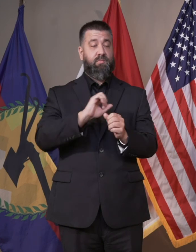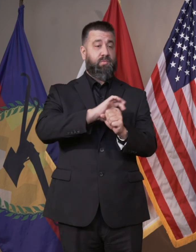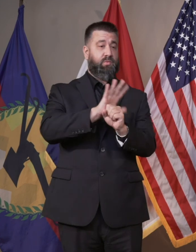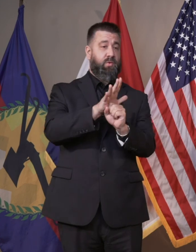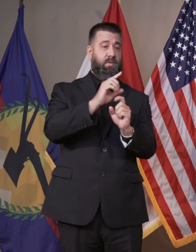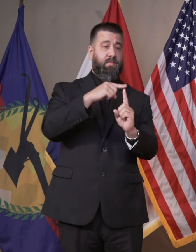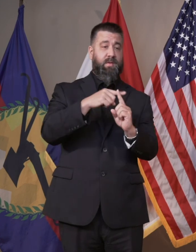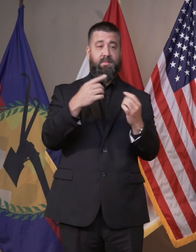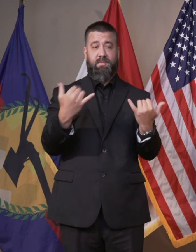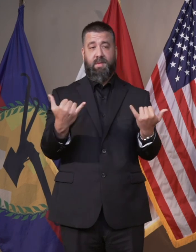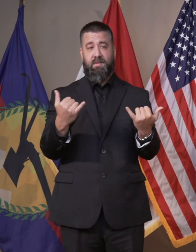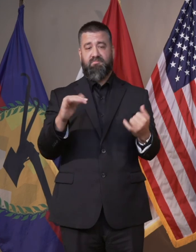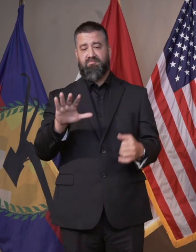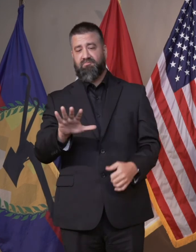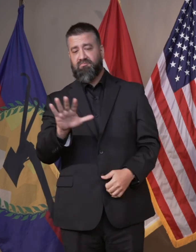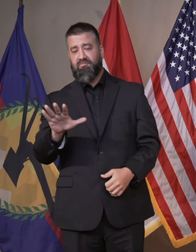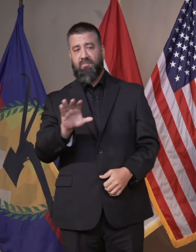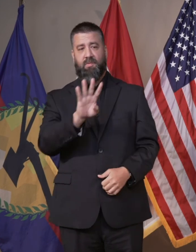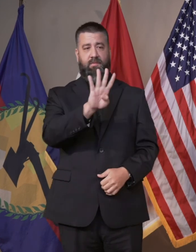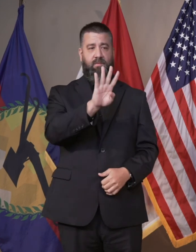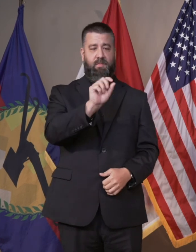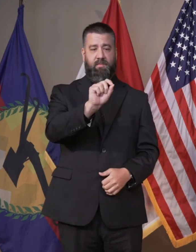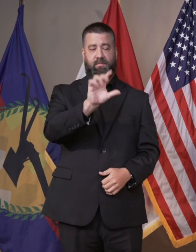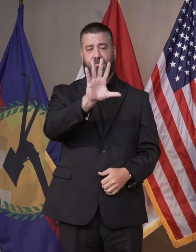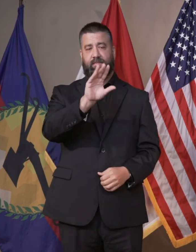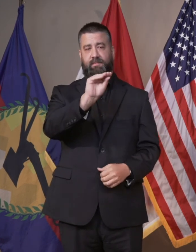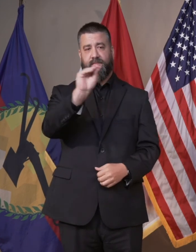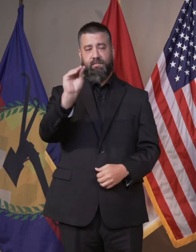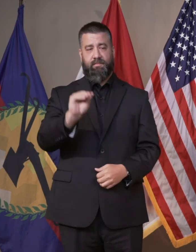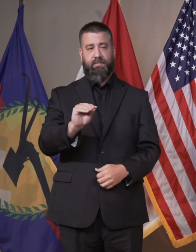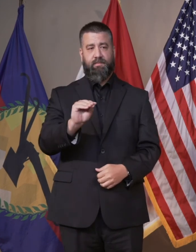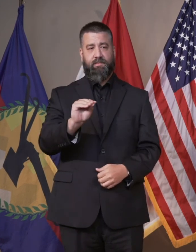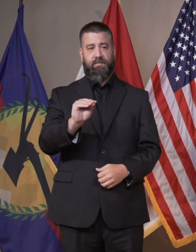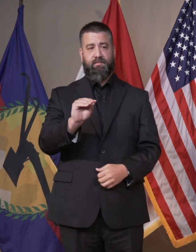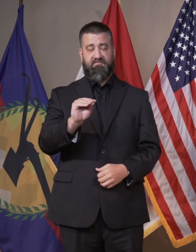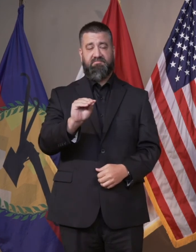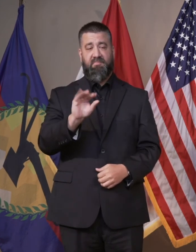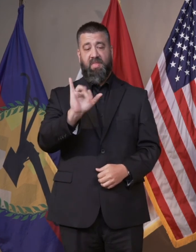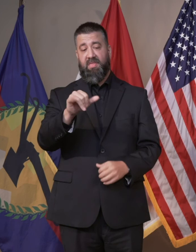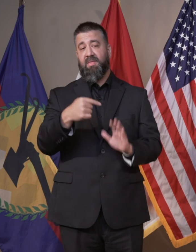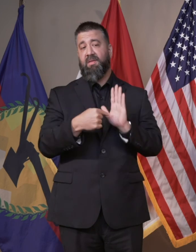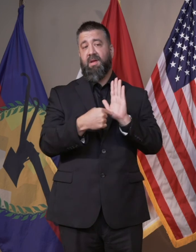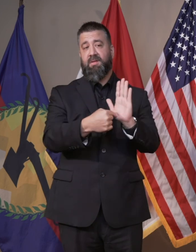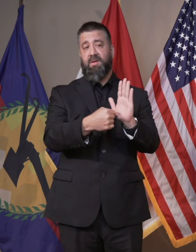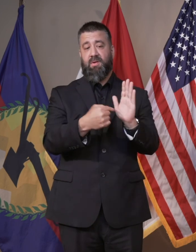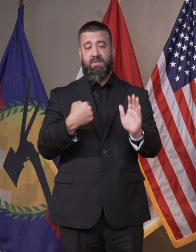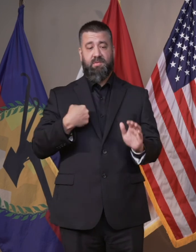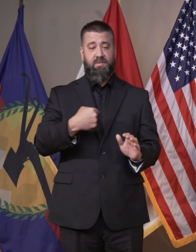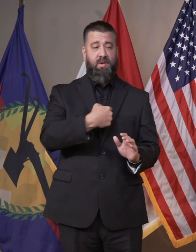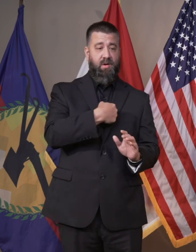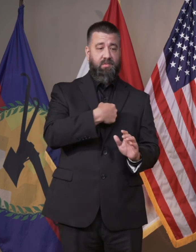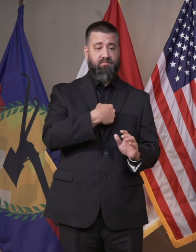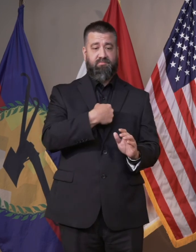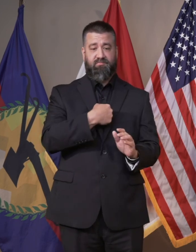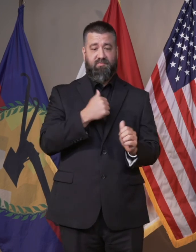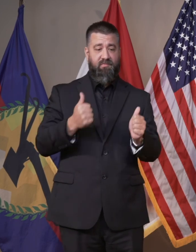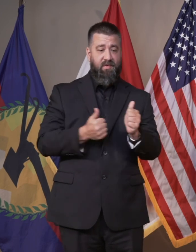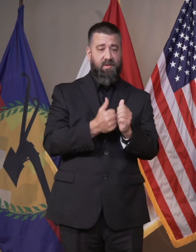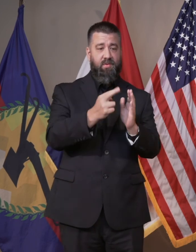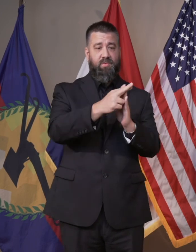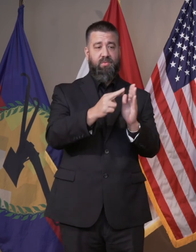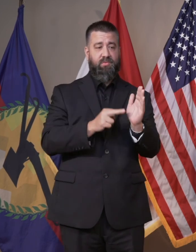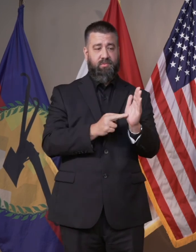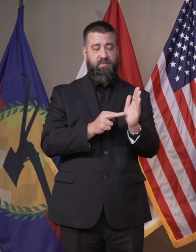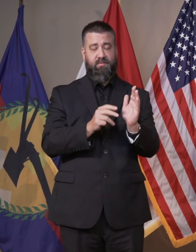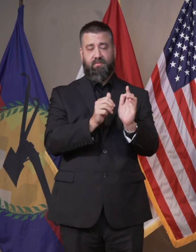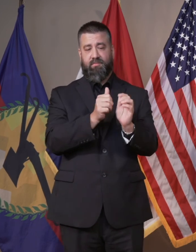around 4.5%, this has demonstrated that the precautions that we have taken in masking and social distancing are paying